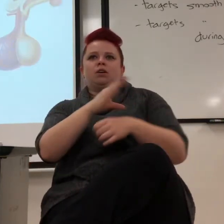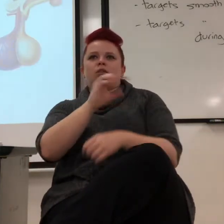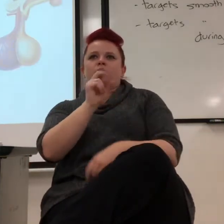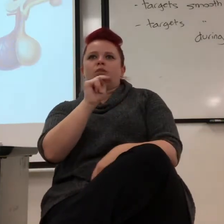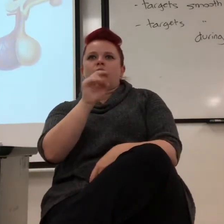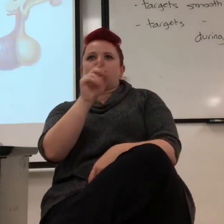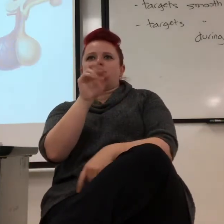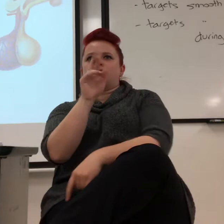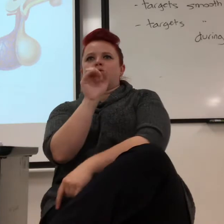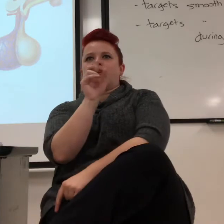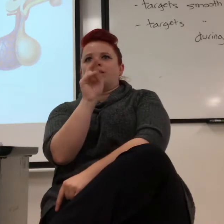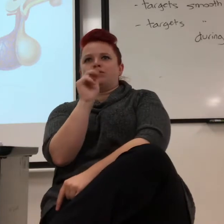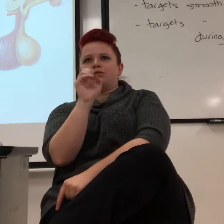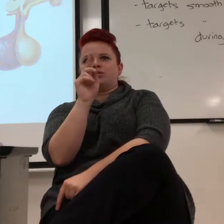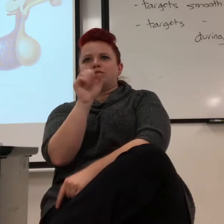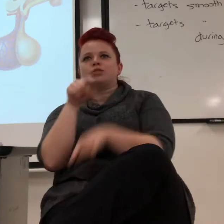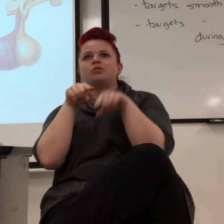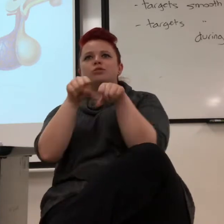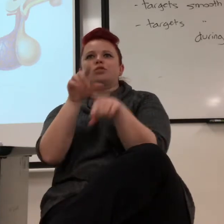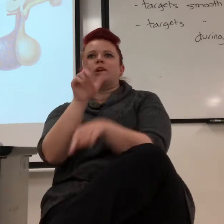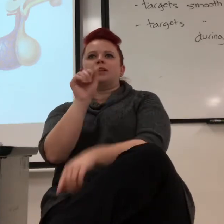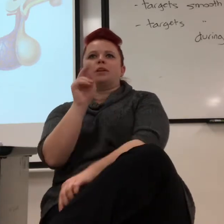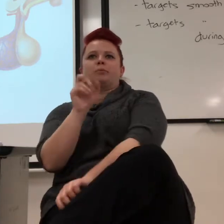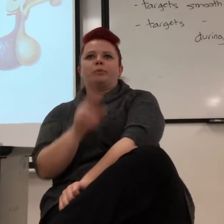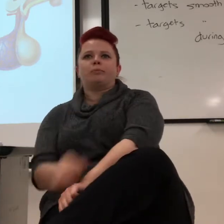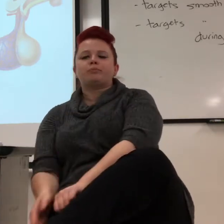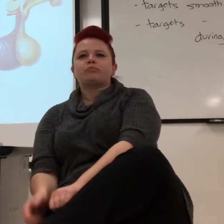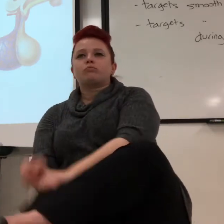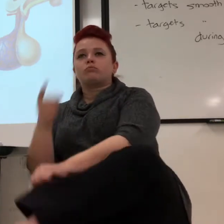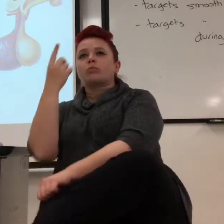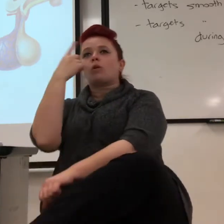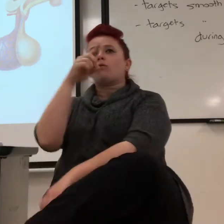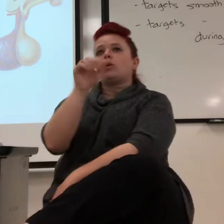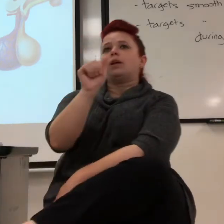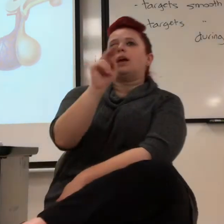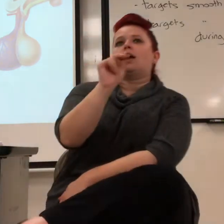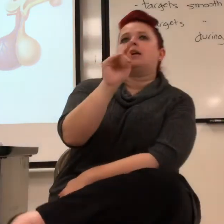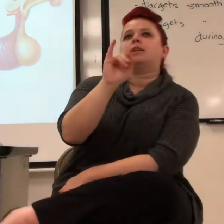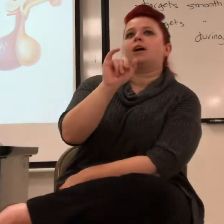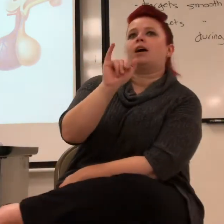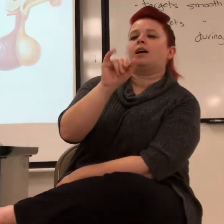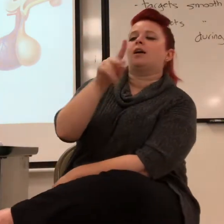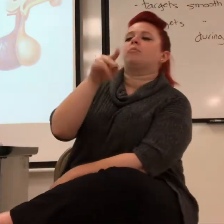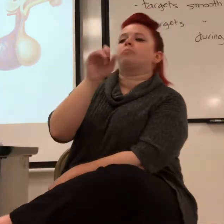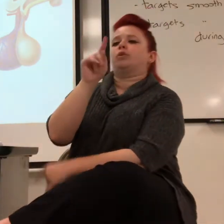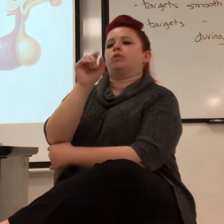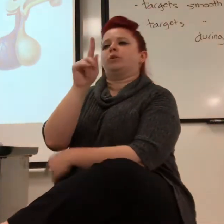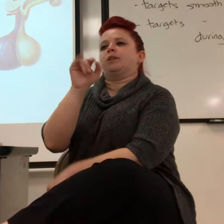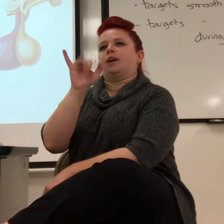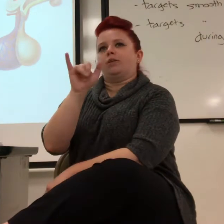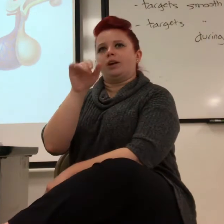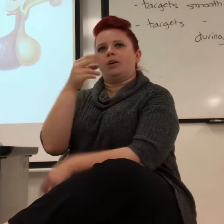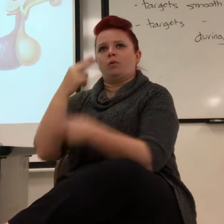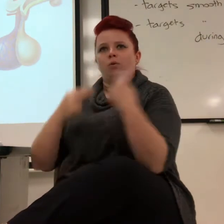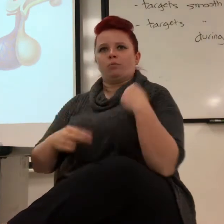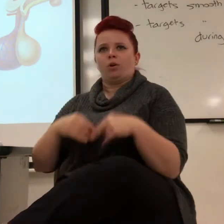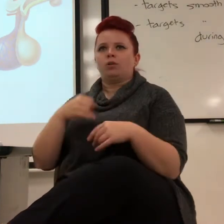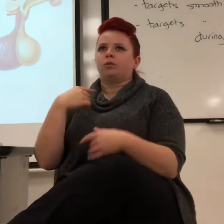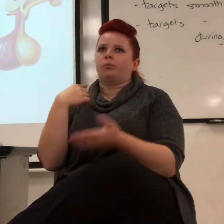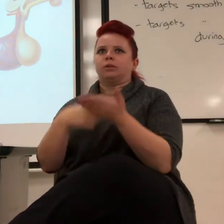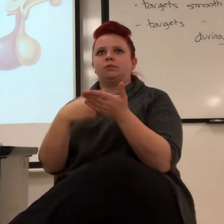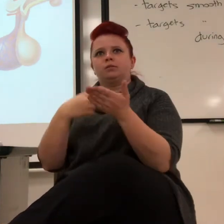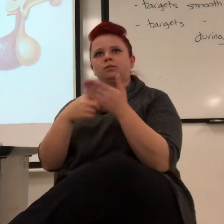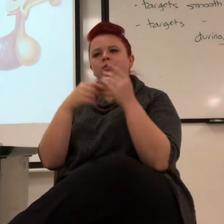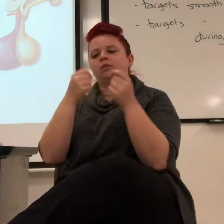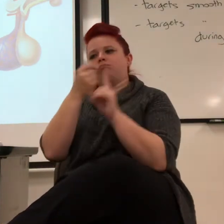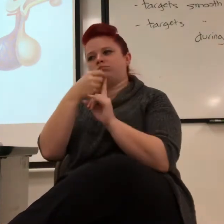those are the two posterior pituitary hormones. For the anterior pituitary hormones, we went through that whole song and dance. I tabled it all out where I